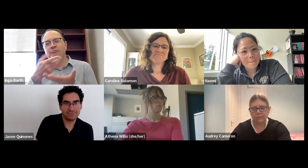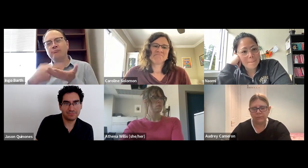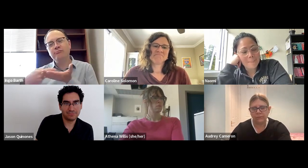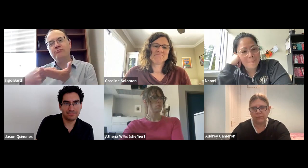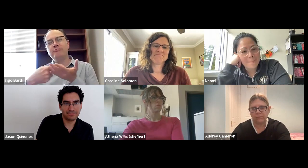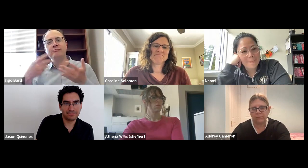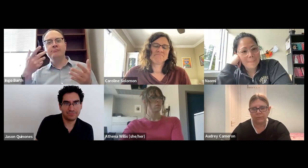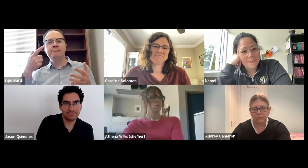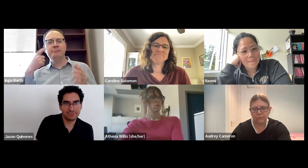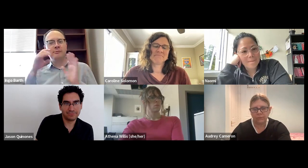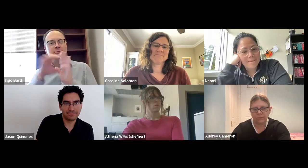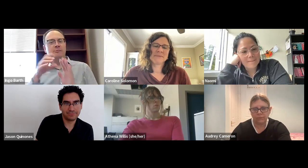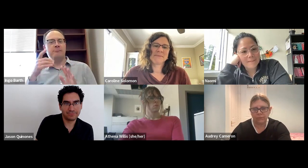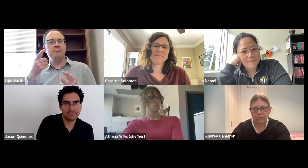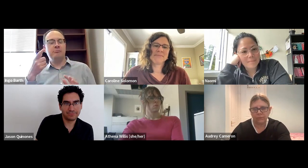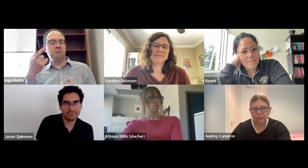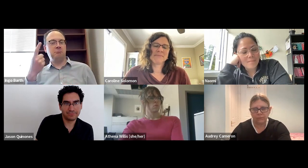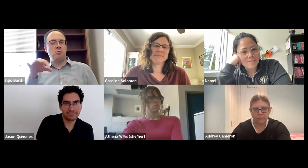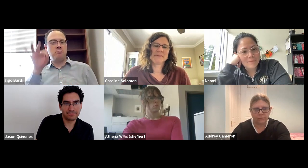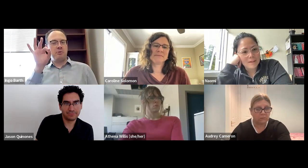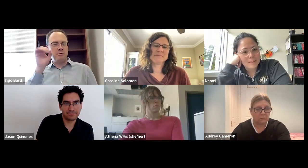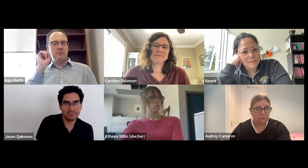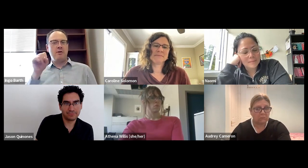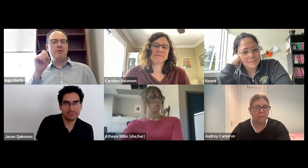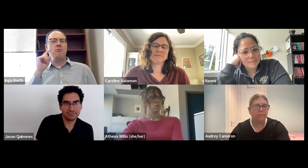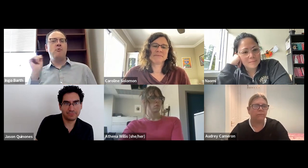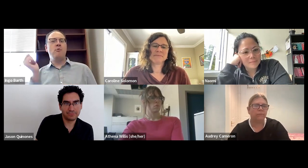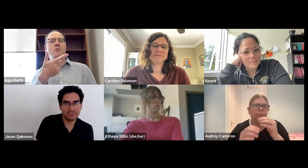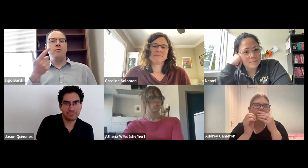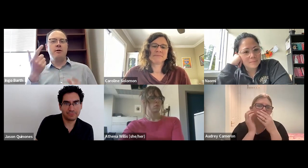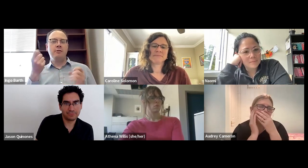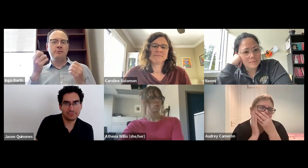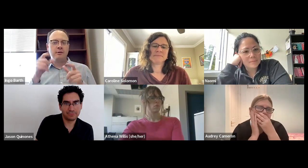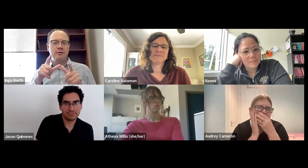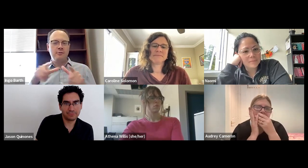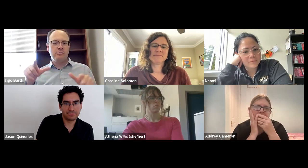triglycerides. I thought it would be something I could put out for discussion. And